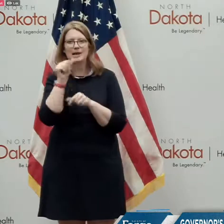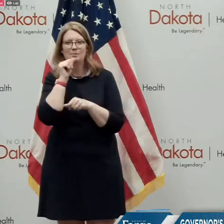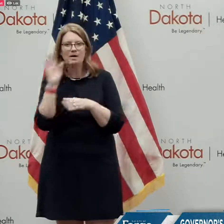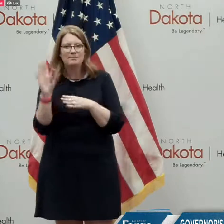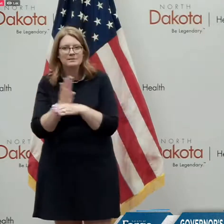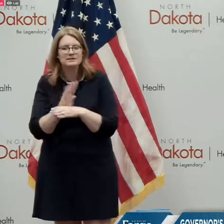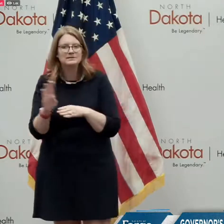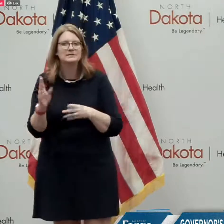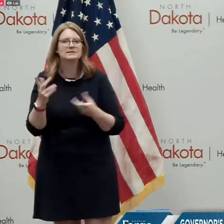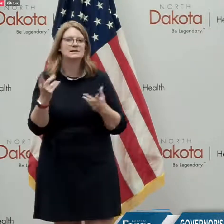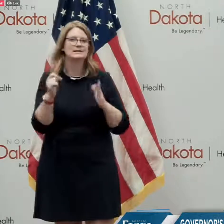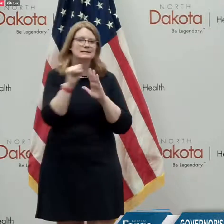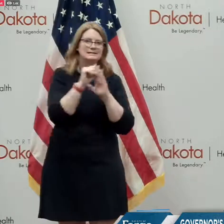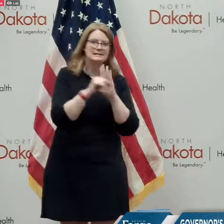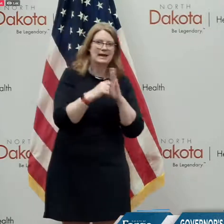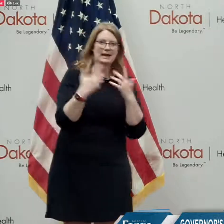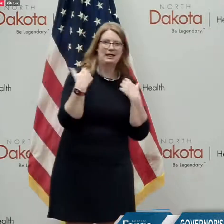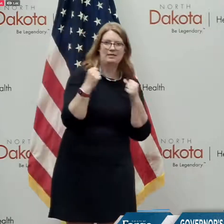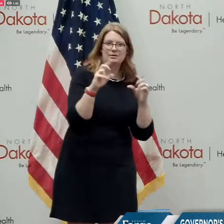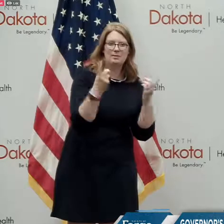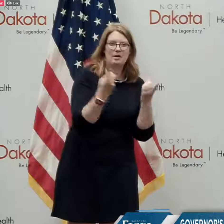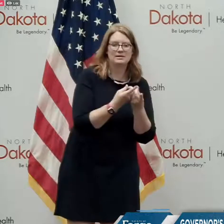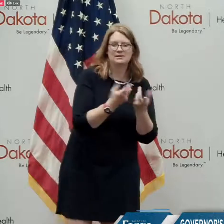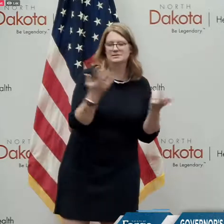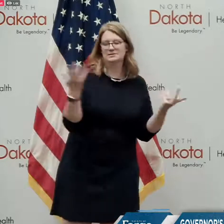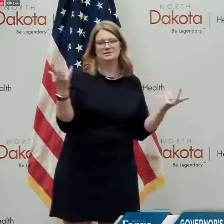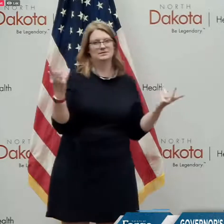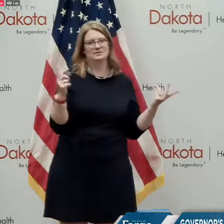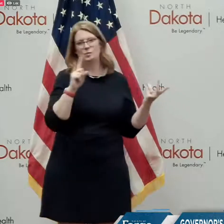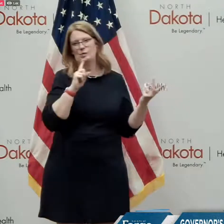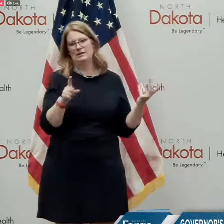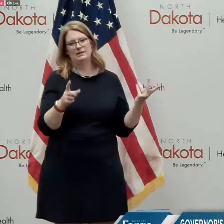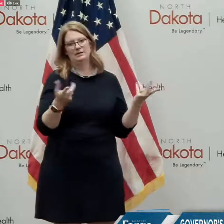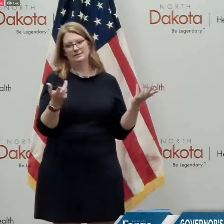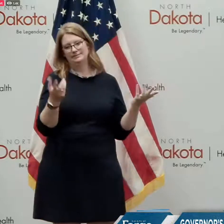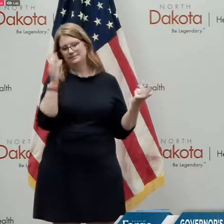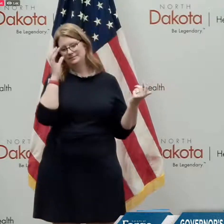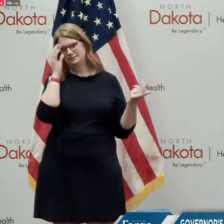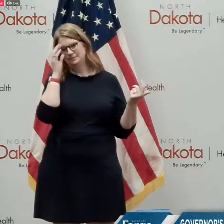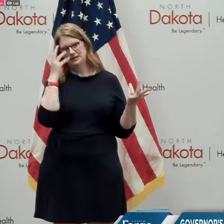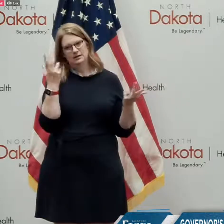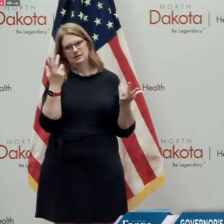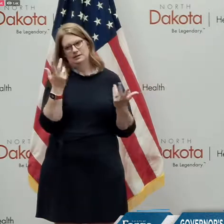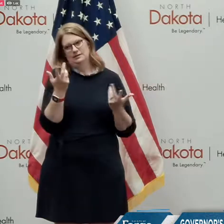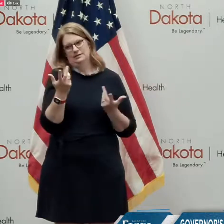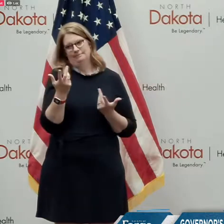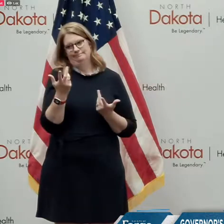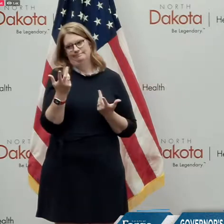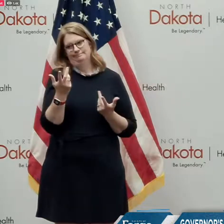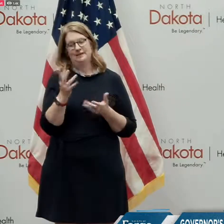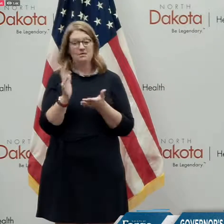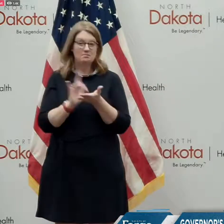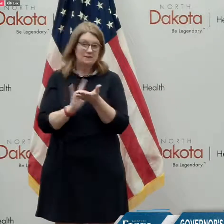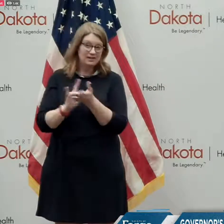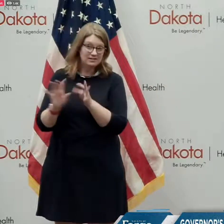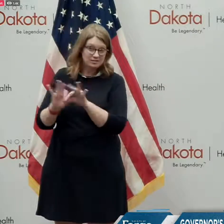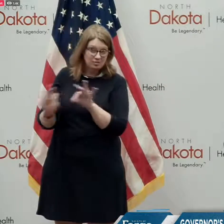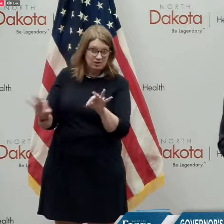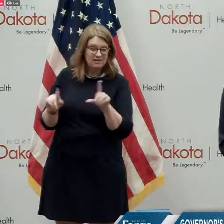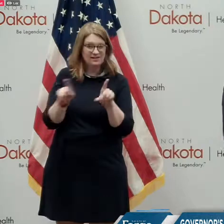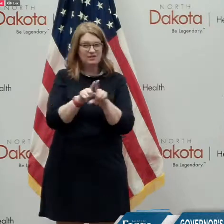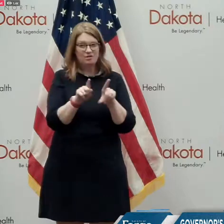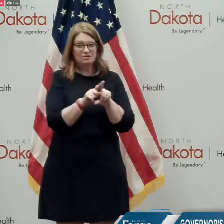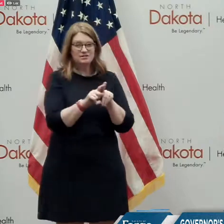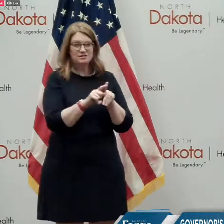and state health departments, everybody that would want to have the kind of expertise that would, combine medical degree with public